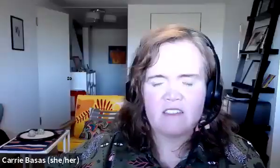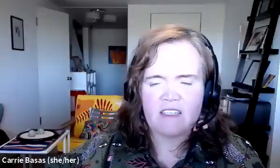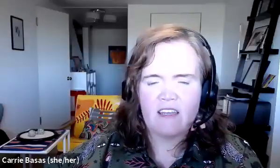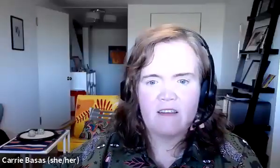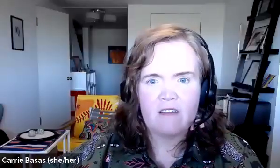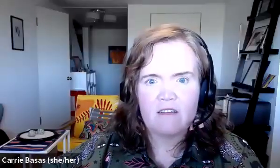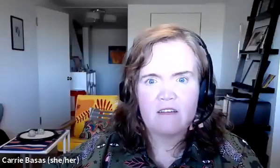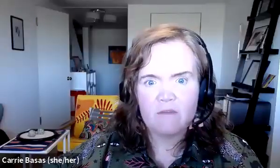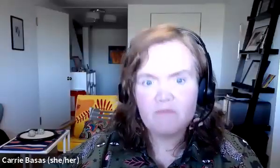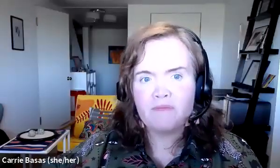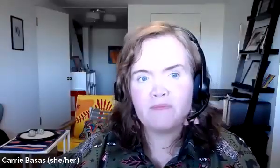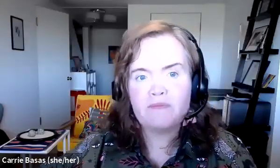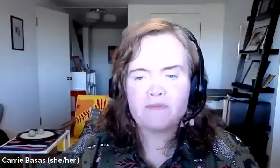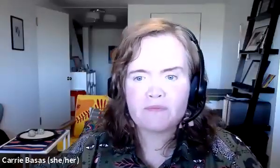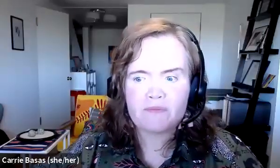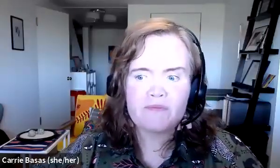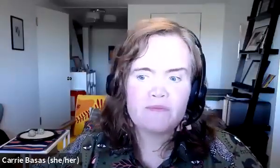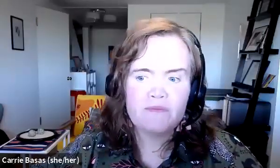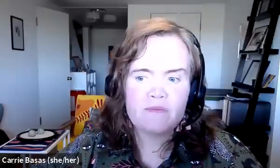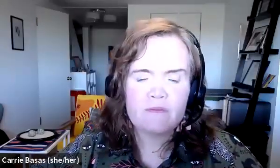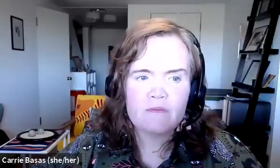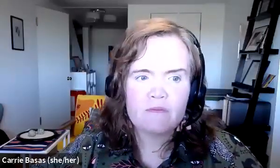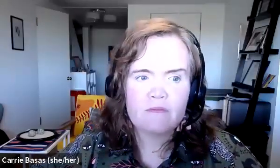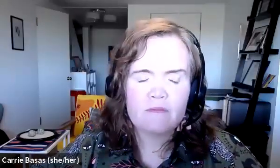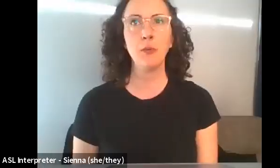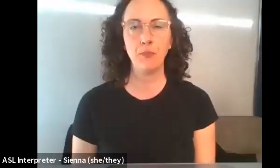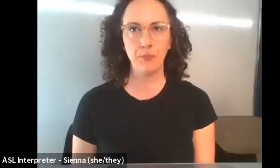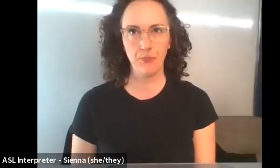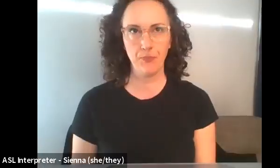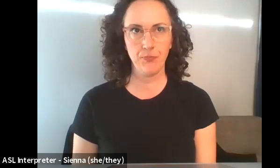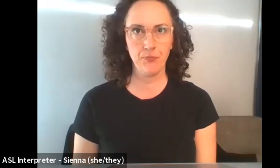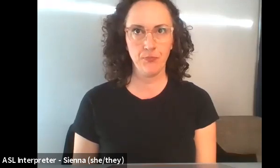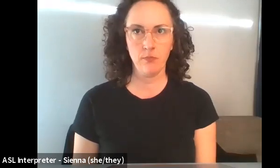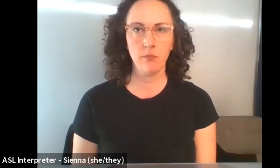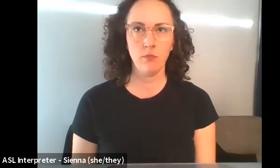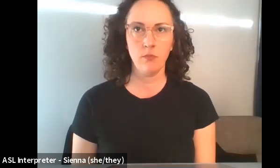Thank you. I'm going to pause for a quick interpreter switch. Thank you.